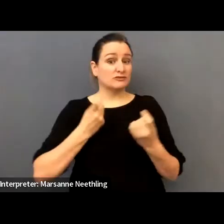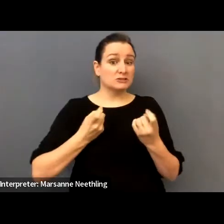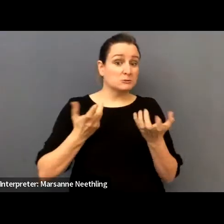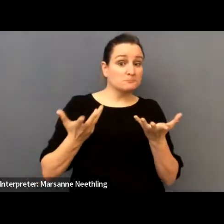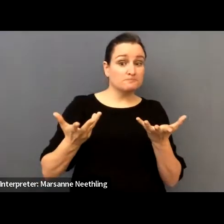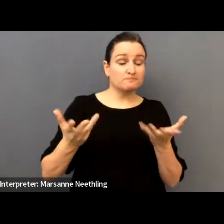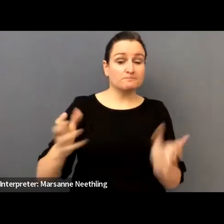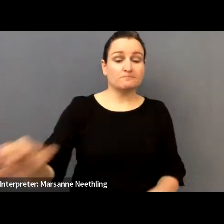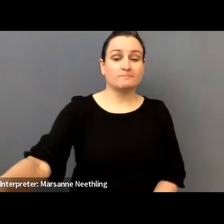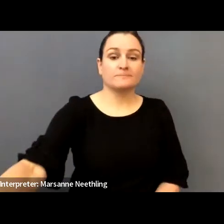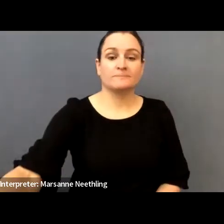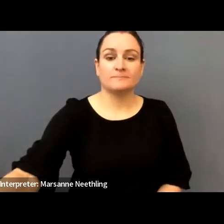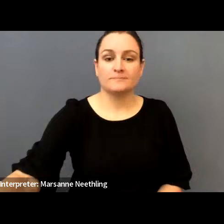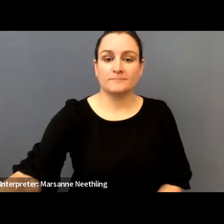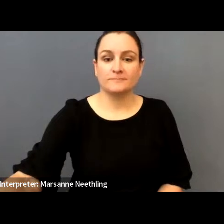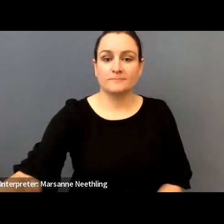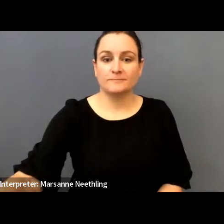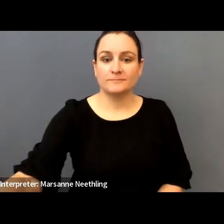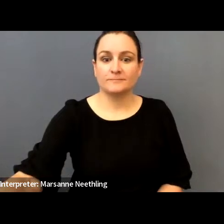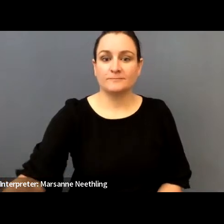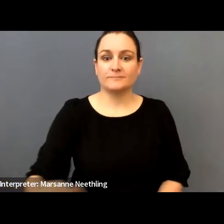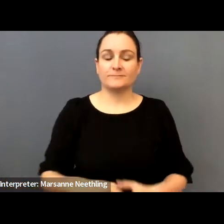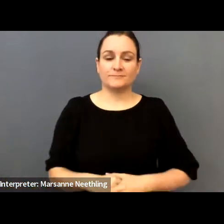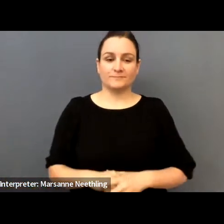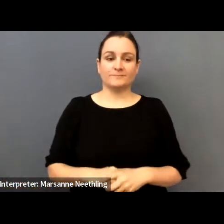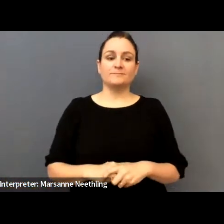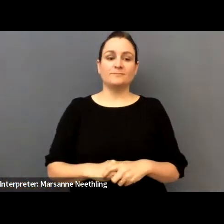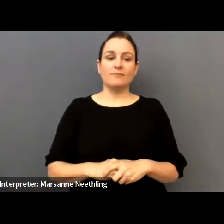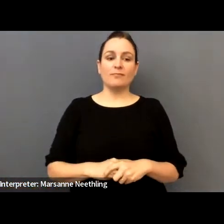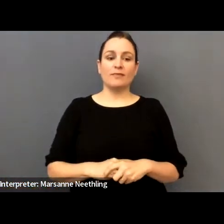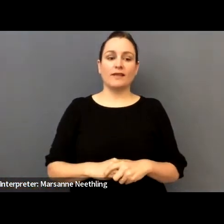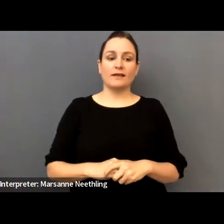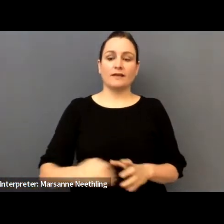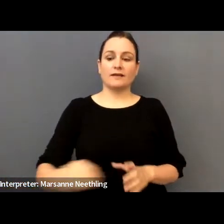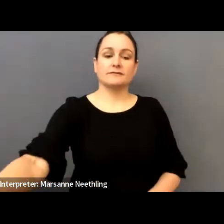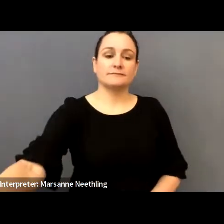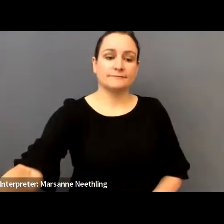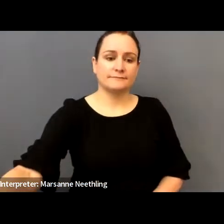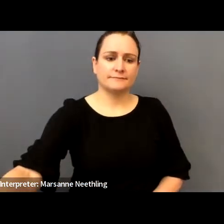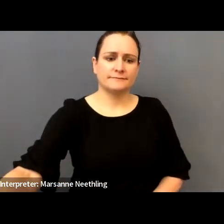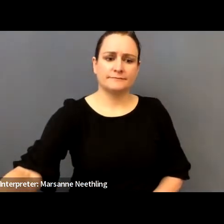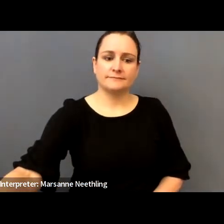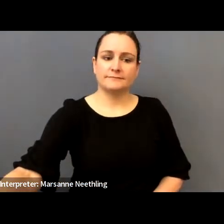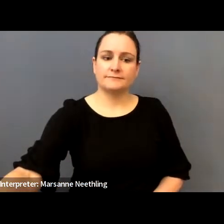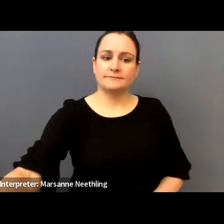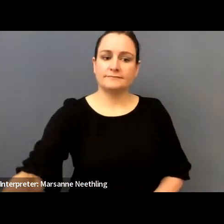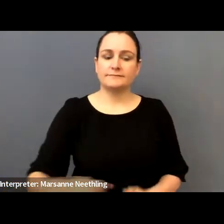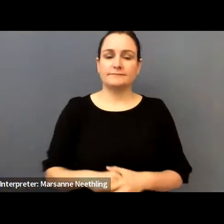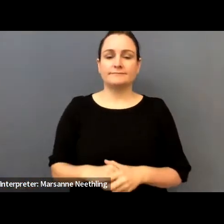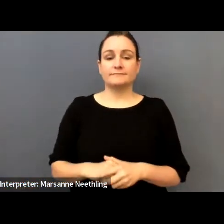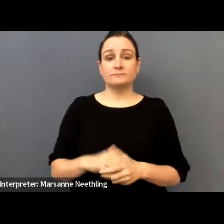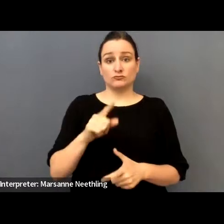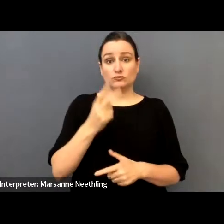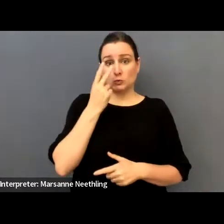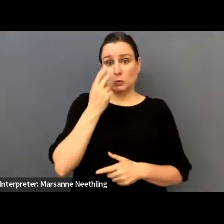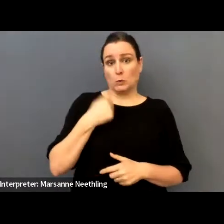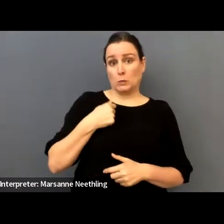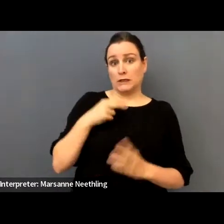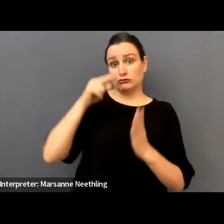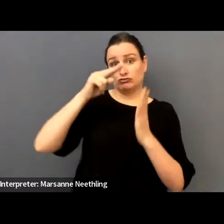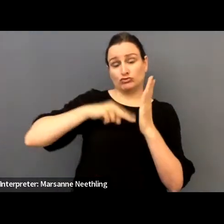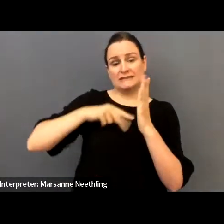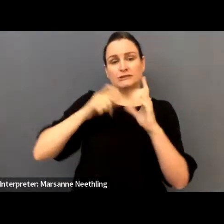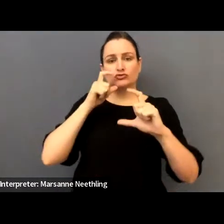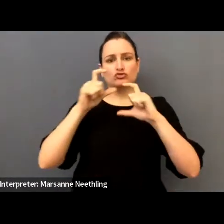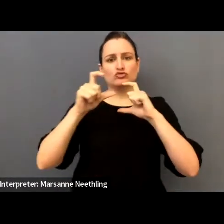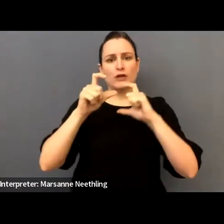this Indaba. We'll note the chats, but to give